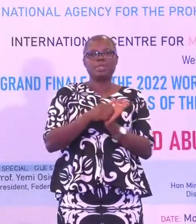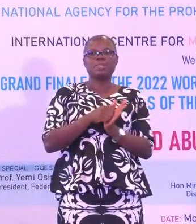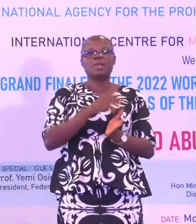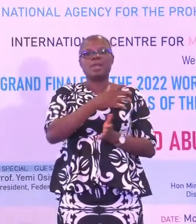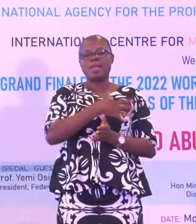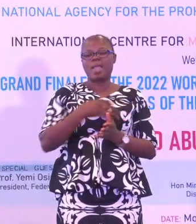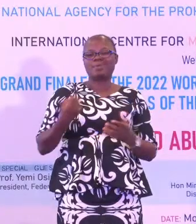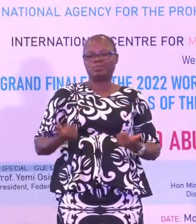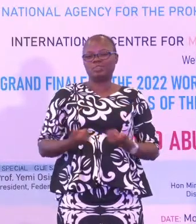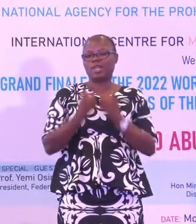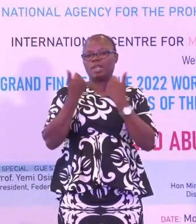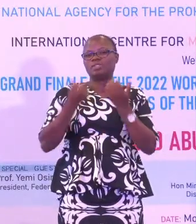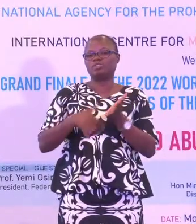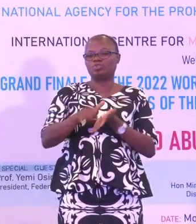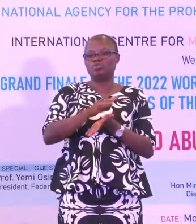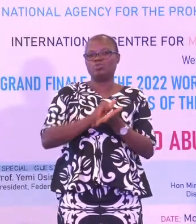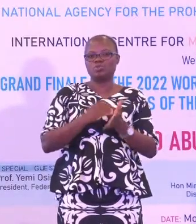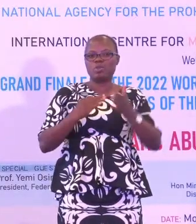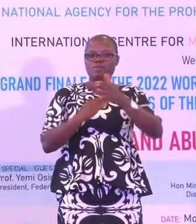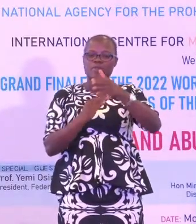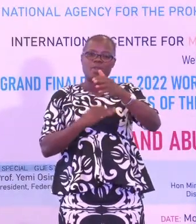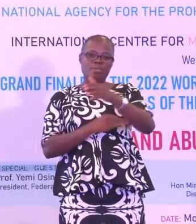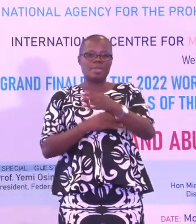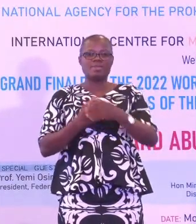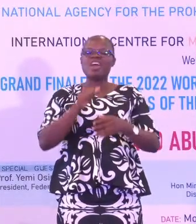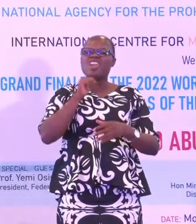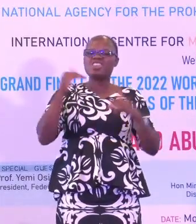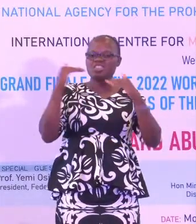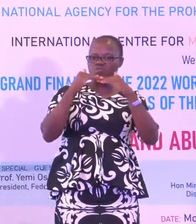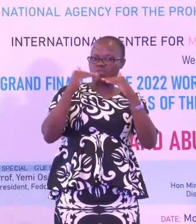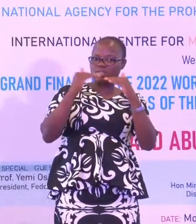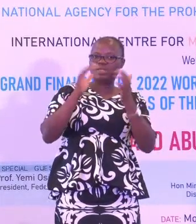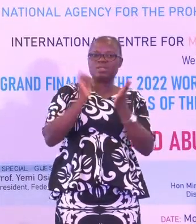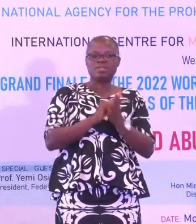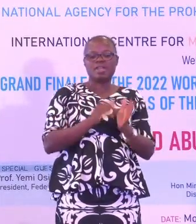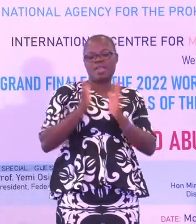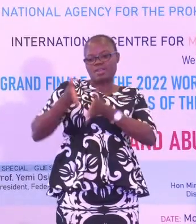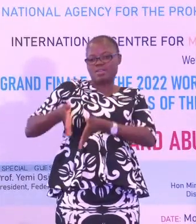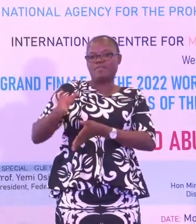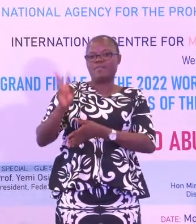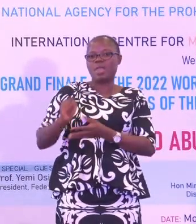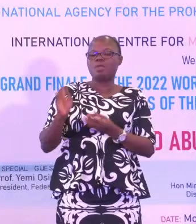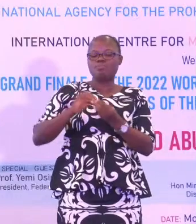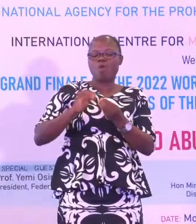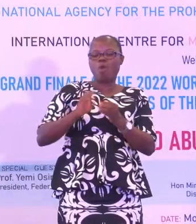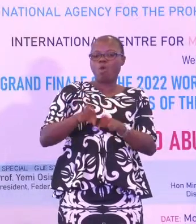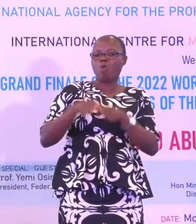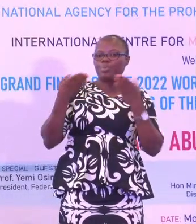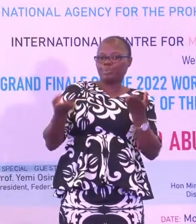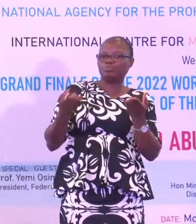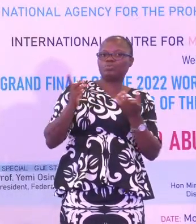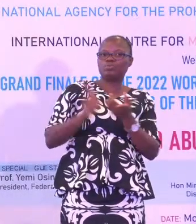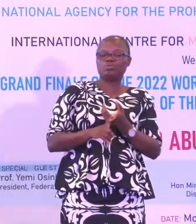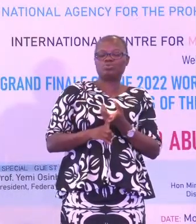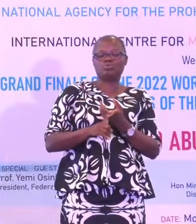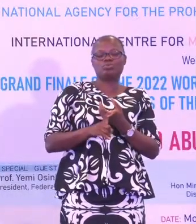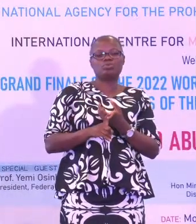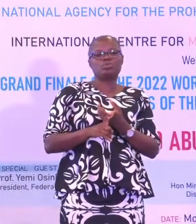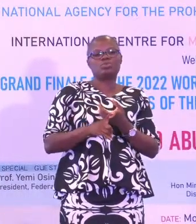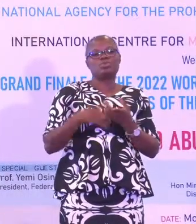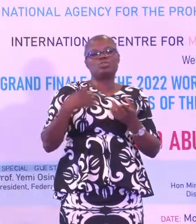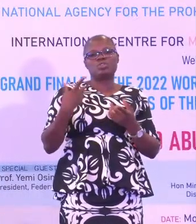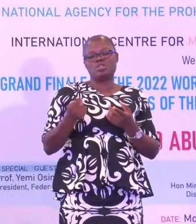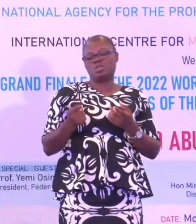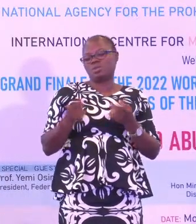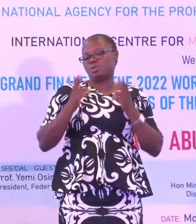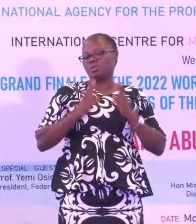and challenge those fundamental inequalities that leaves them more open to the antics of